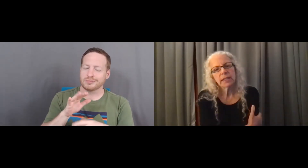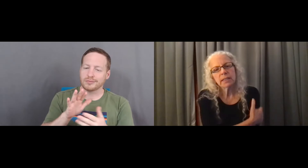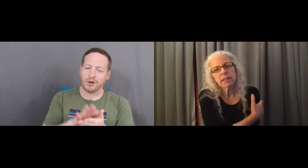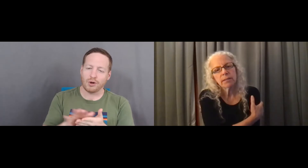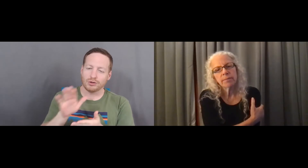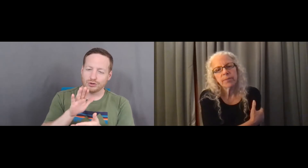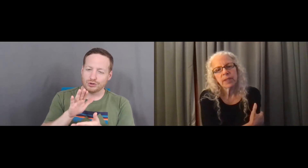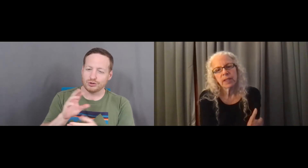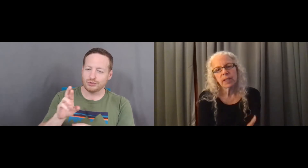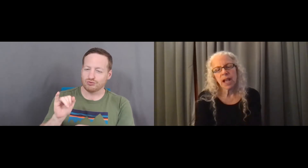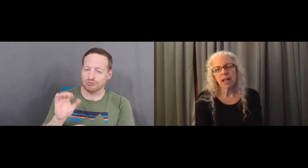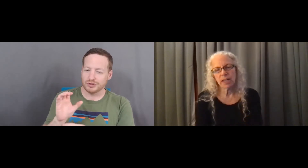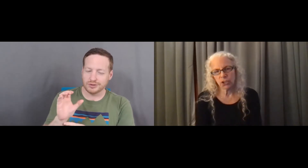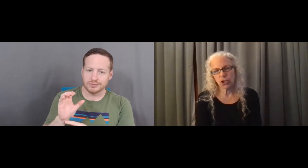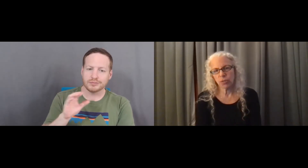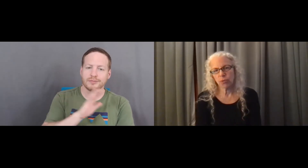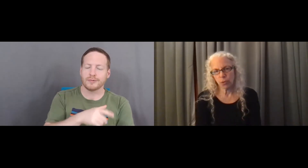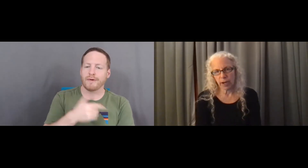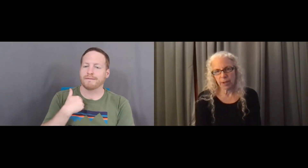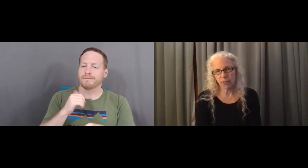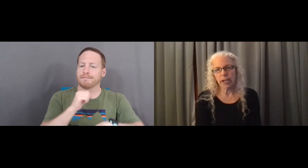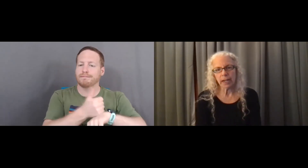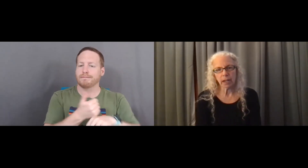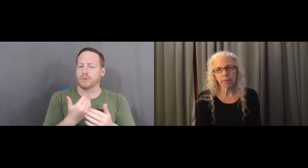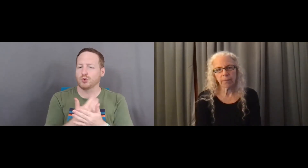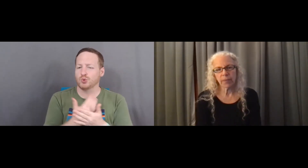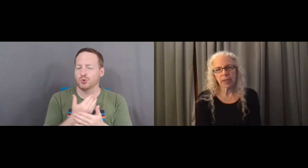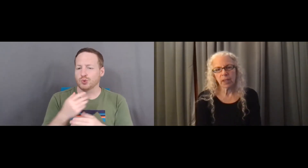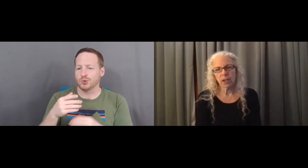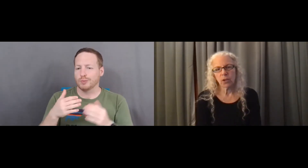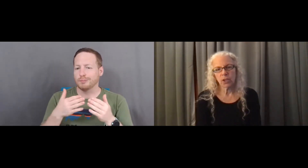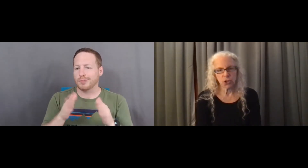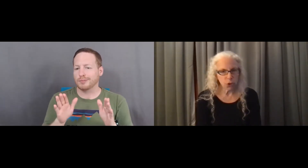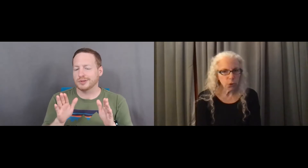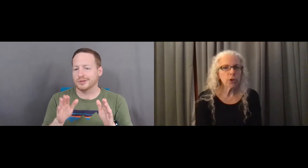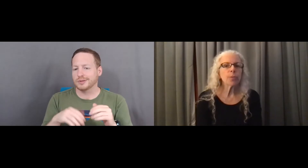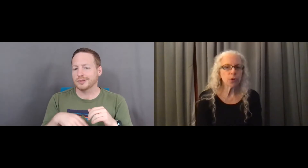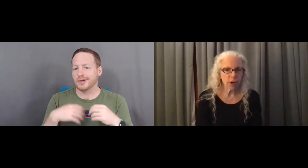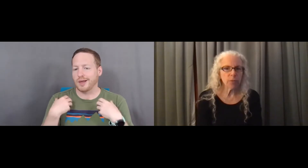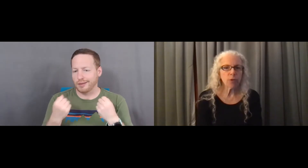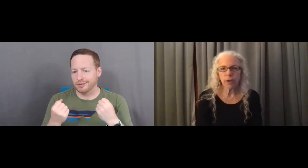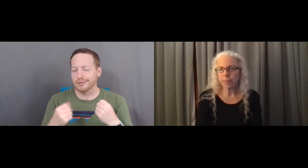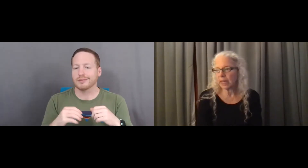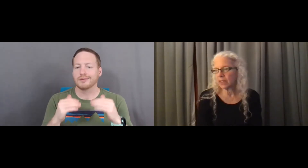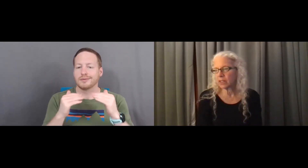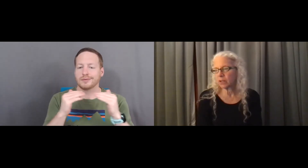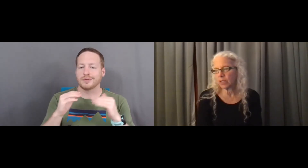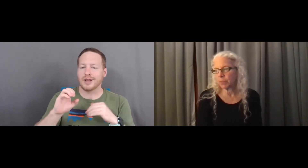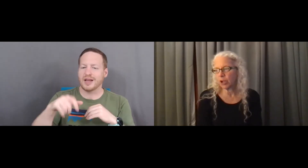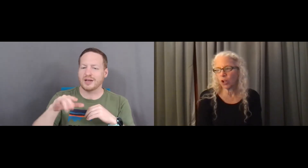Island College program at RIC, this new interpreter training program that is being called